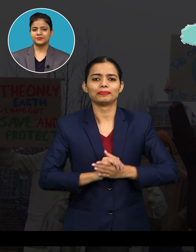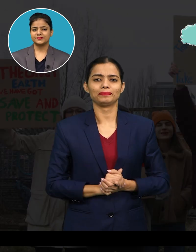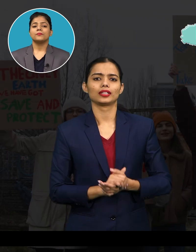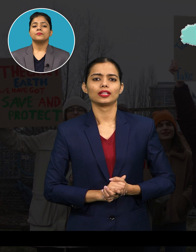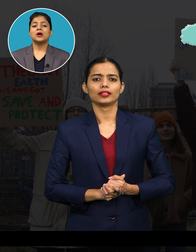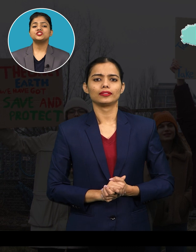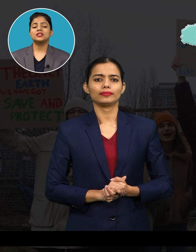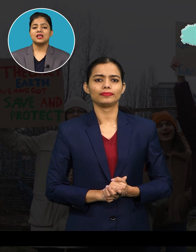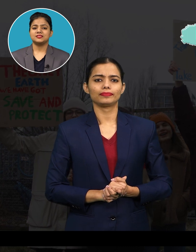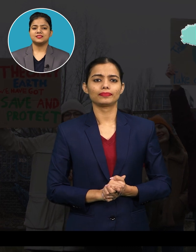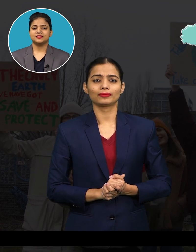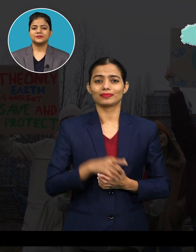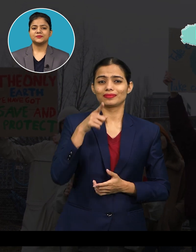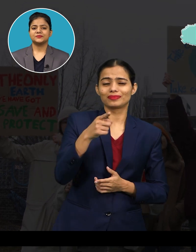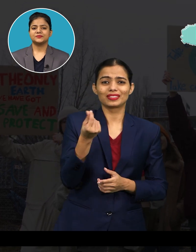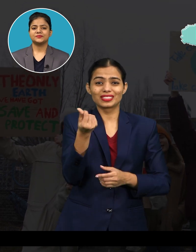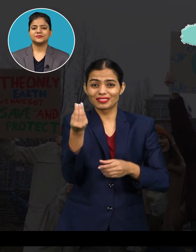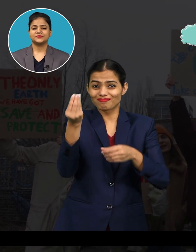injury. Marginalize,